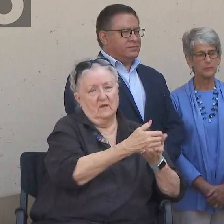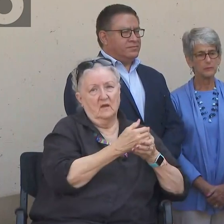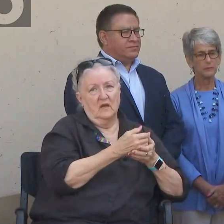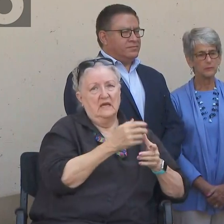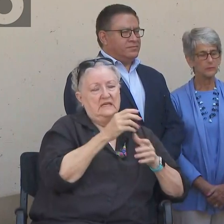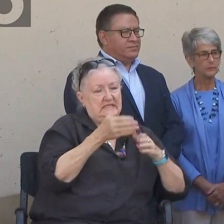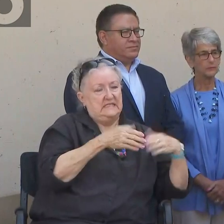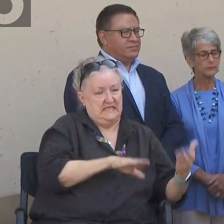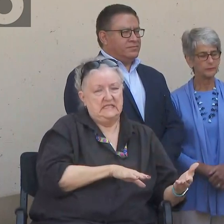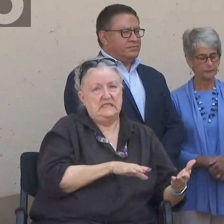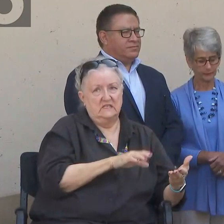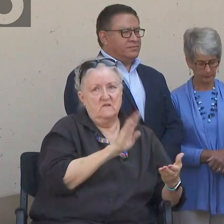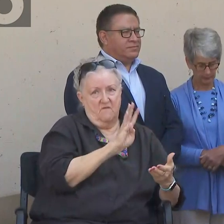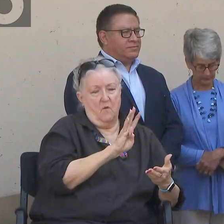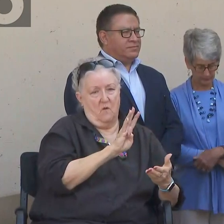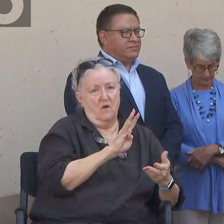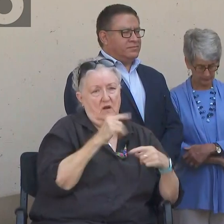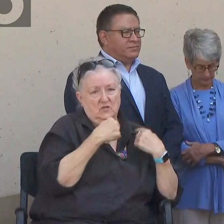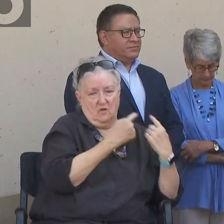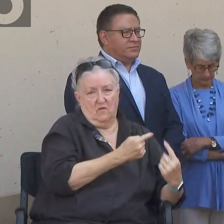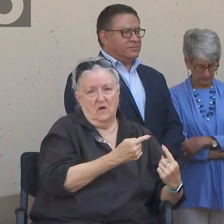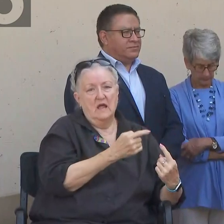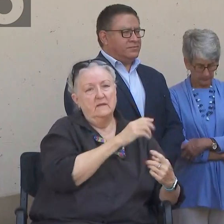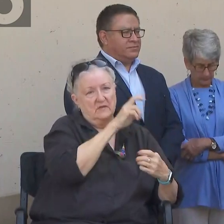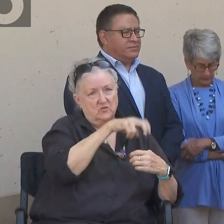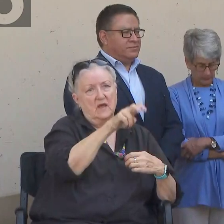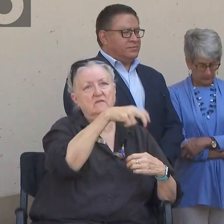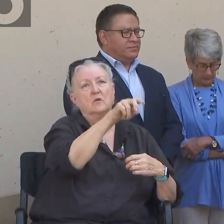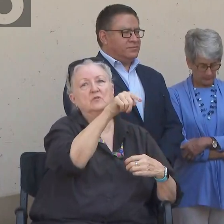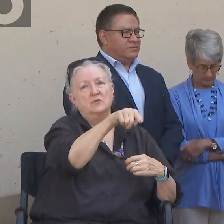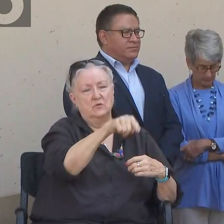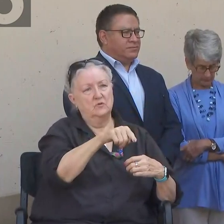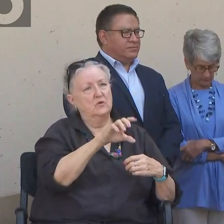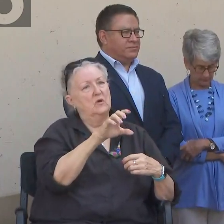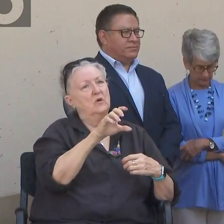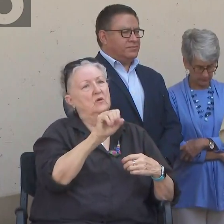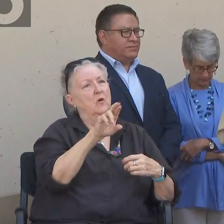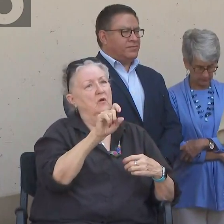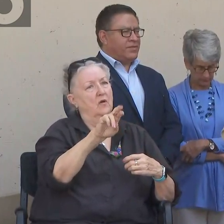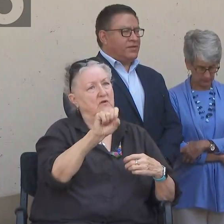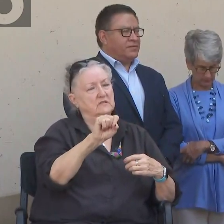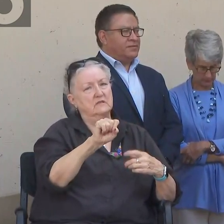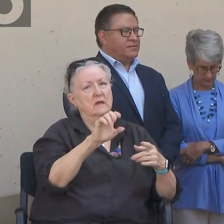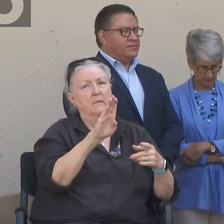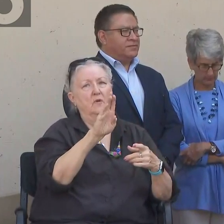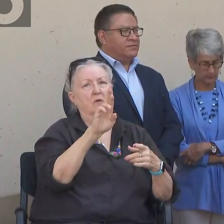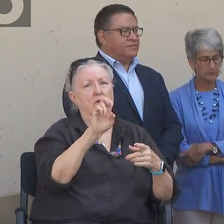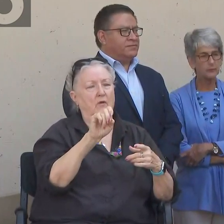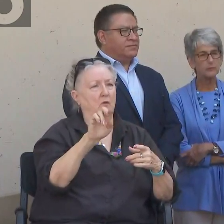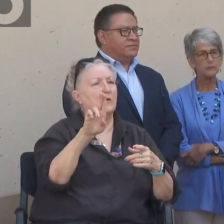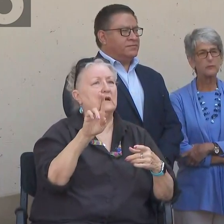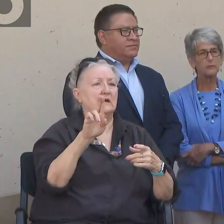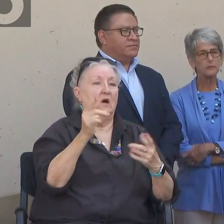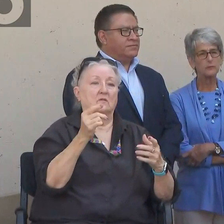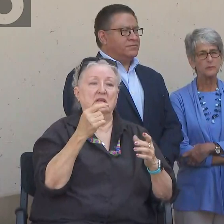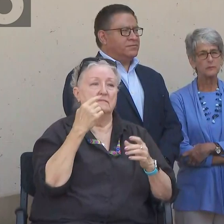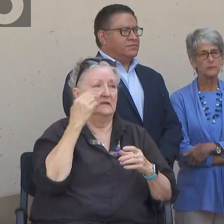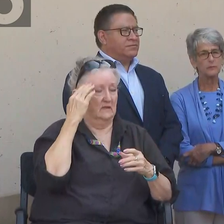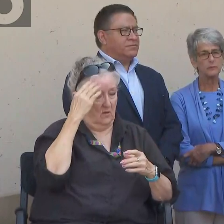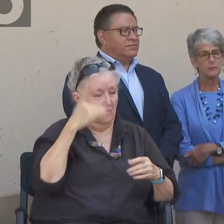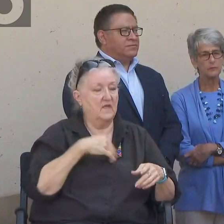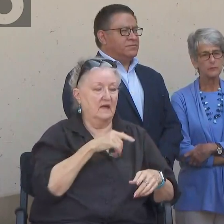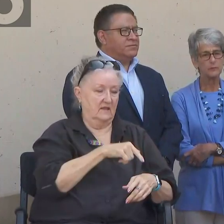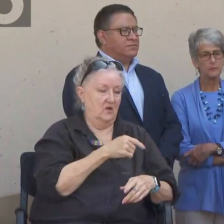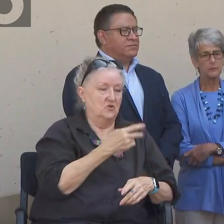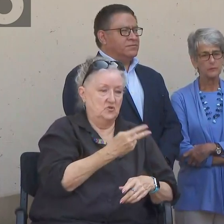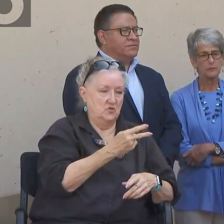deceased. They have been transported to our coroner's bureau. We can only identify them at this point as 2 adult males and